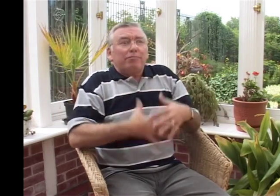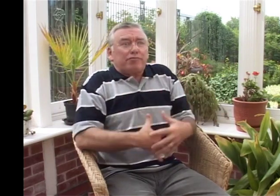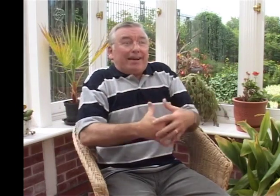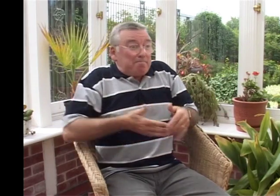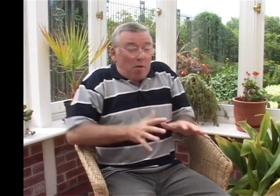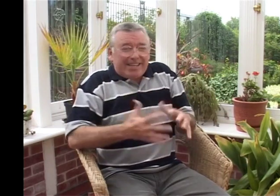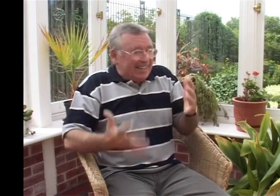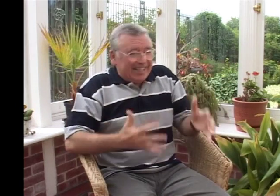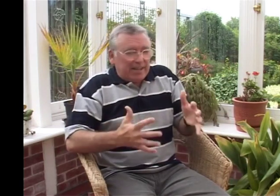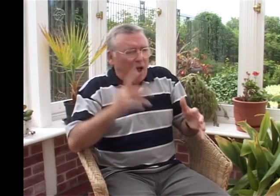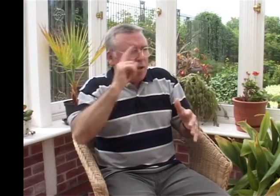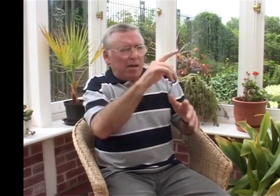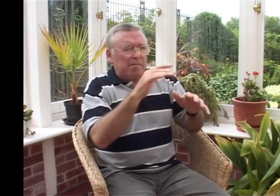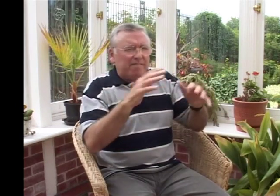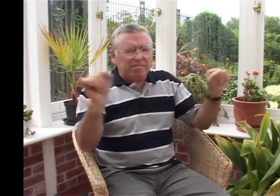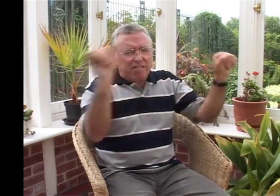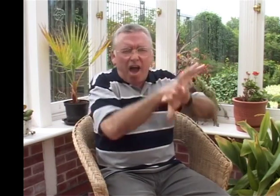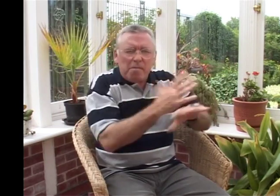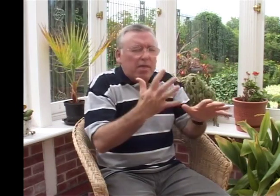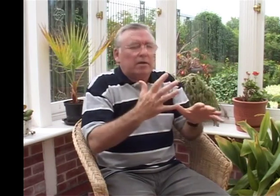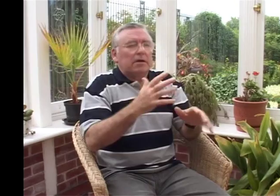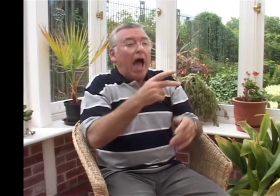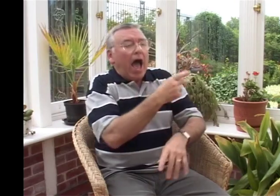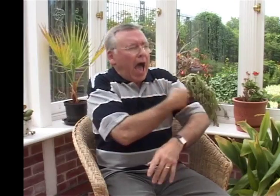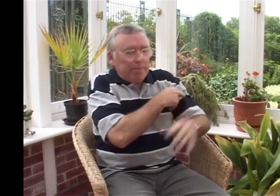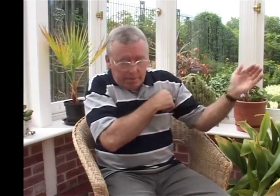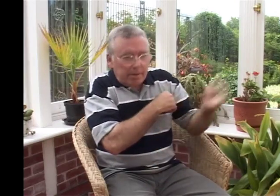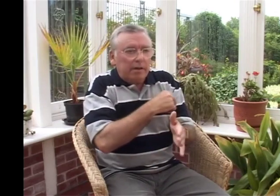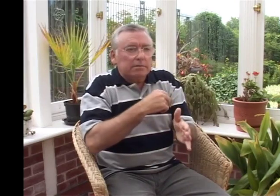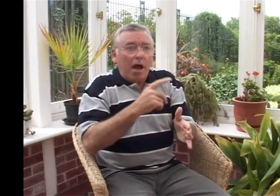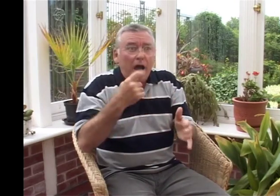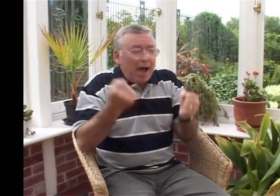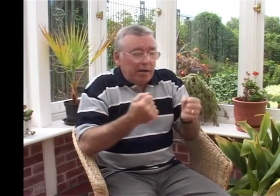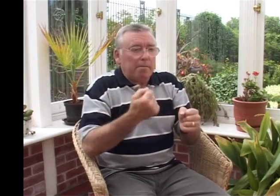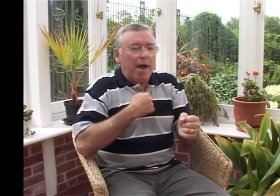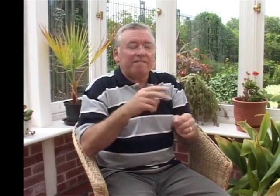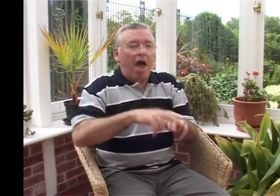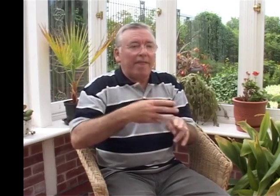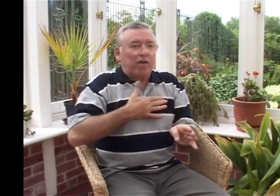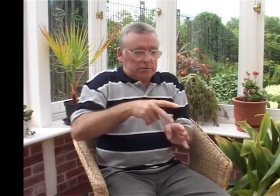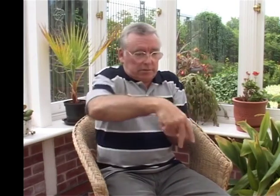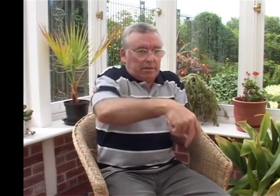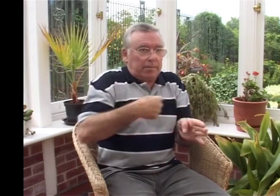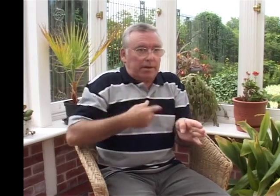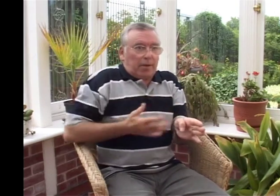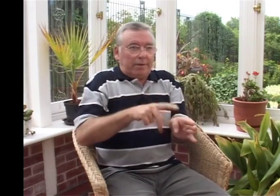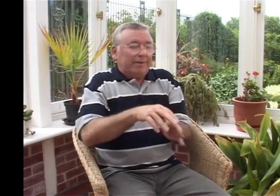labour that night and the ambulance come. My father couldn't drive, so he jumped in the front of the ambulance and then they went to the hospital, the Royal